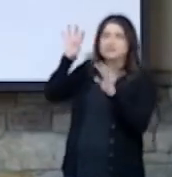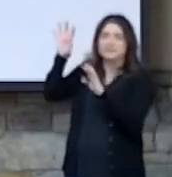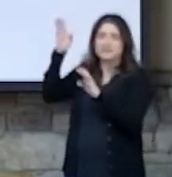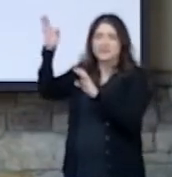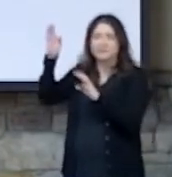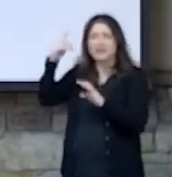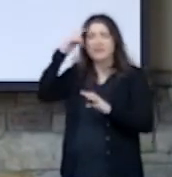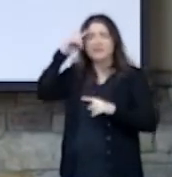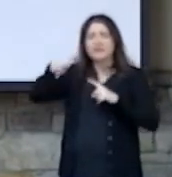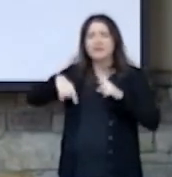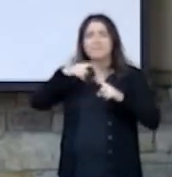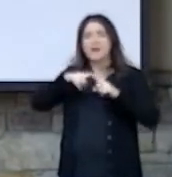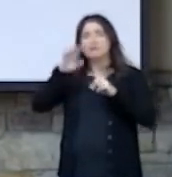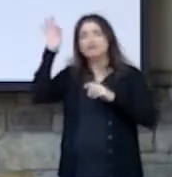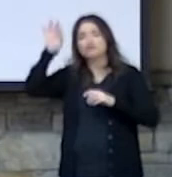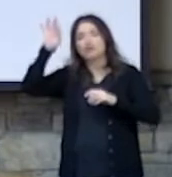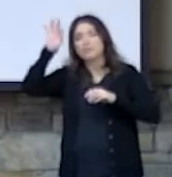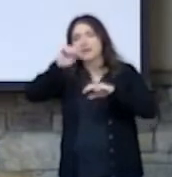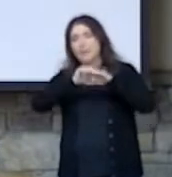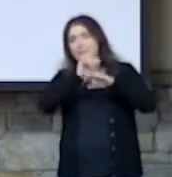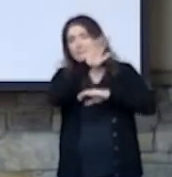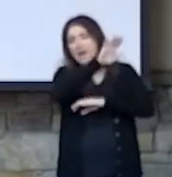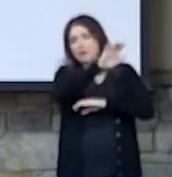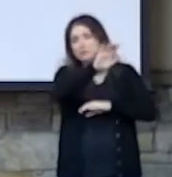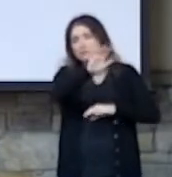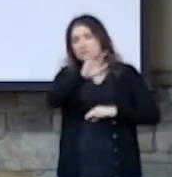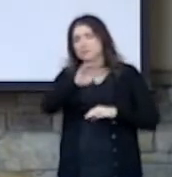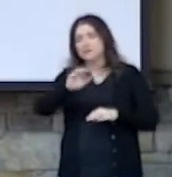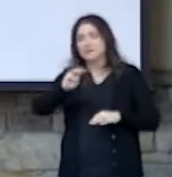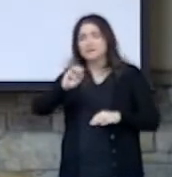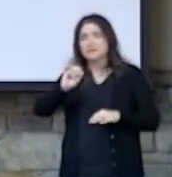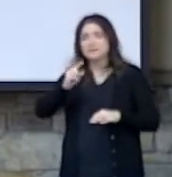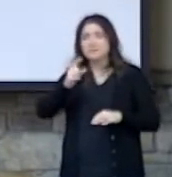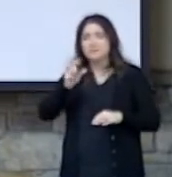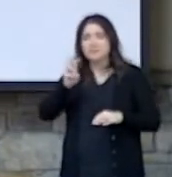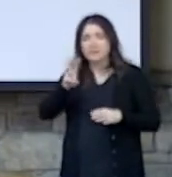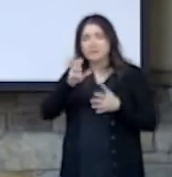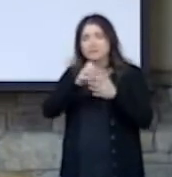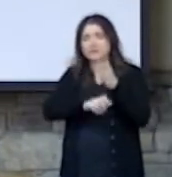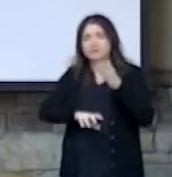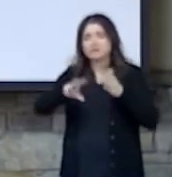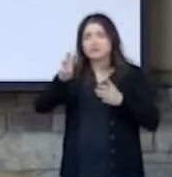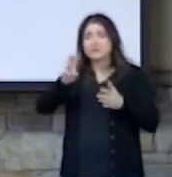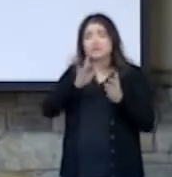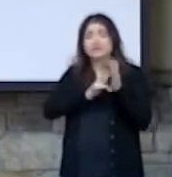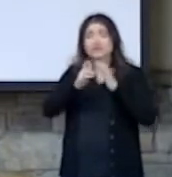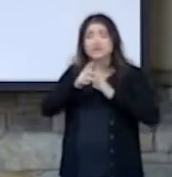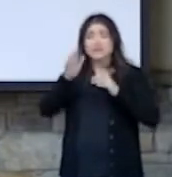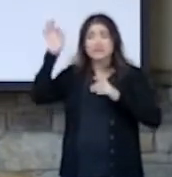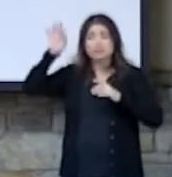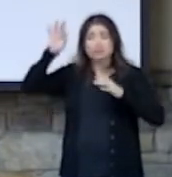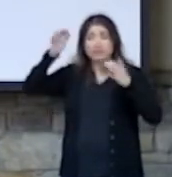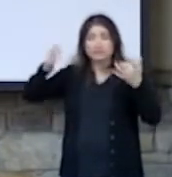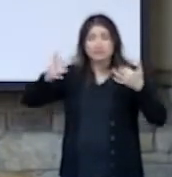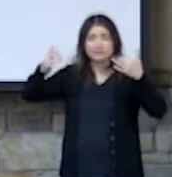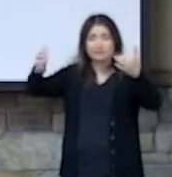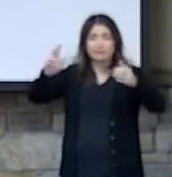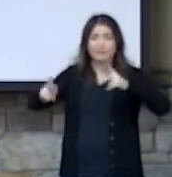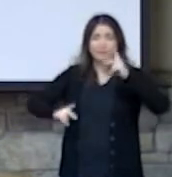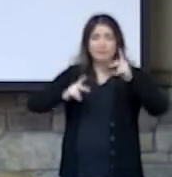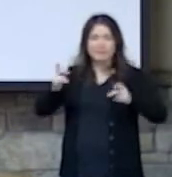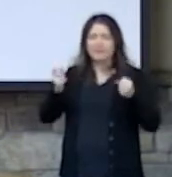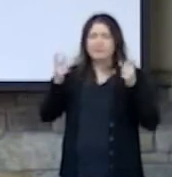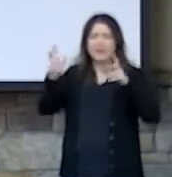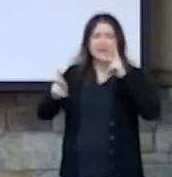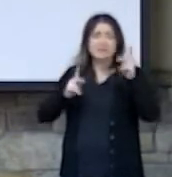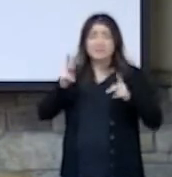Matthew chapter 6. As Jesus is preaching to this group of people, many of whom struggled literally with the